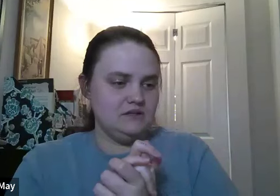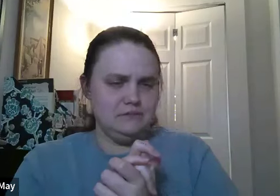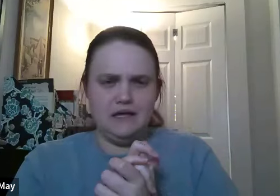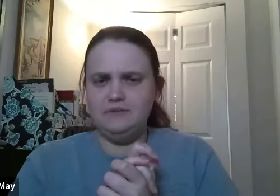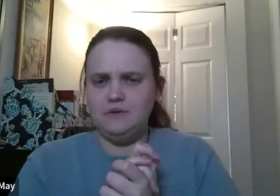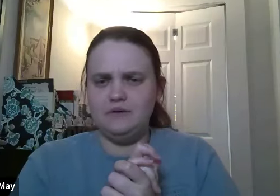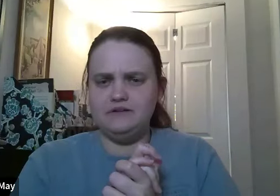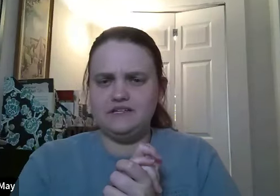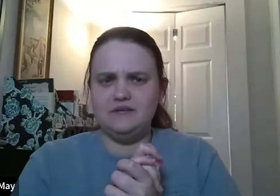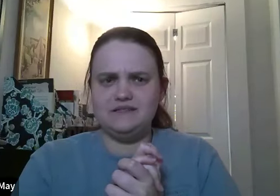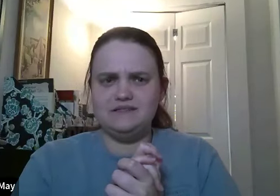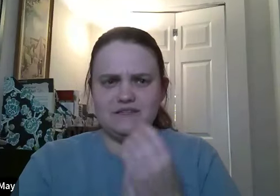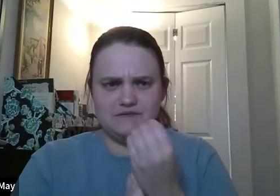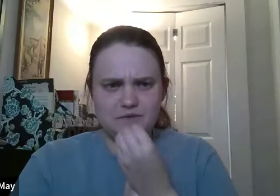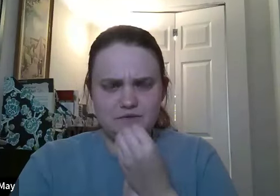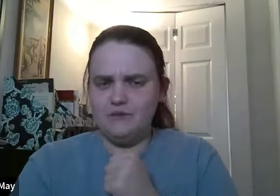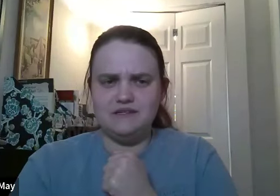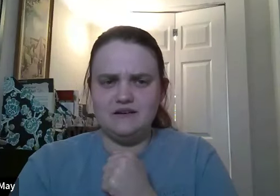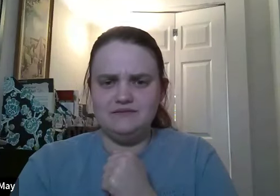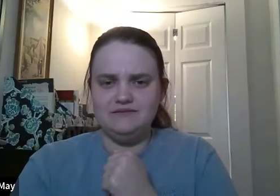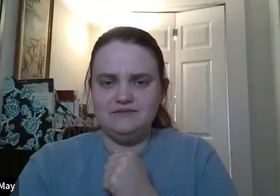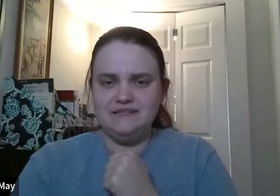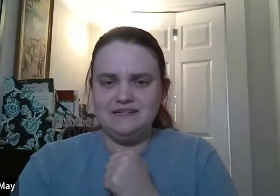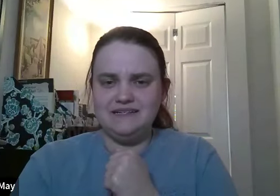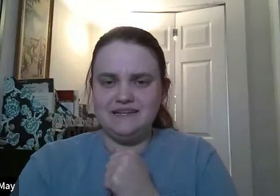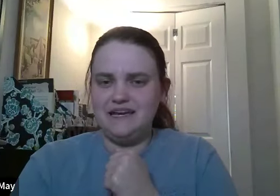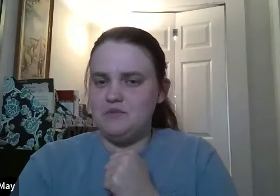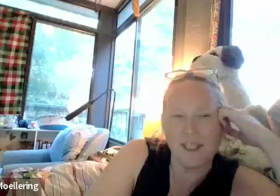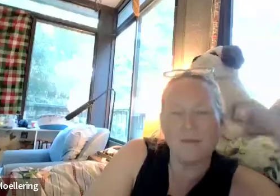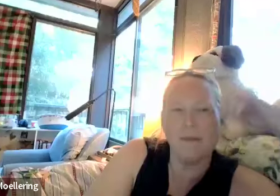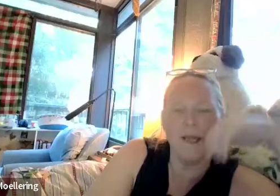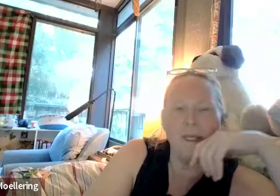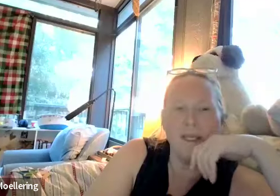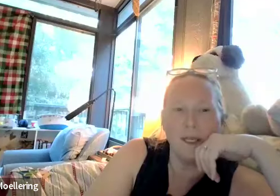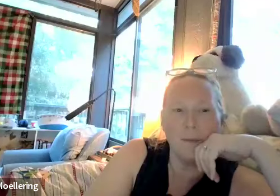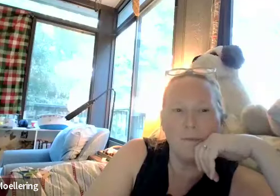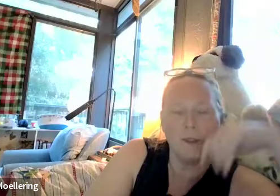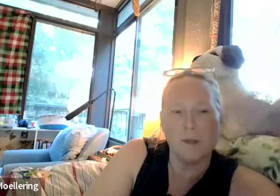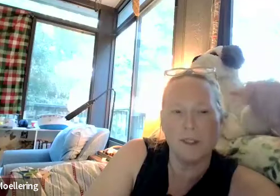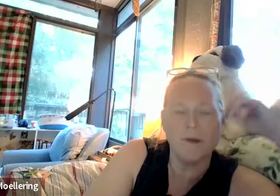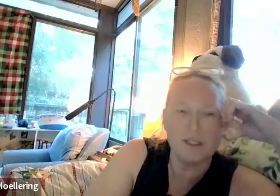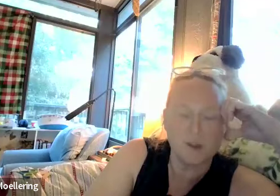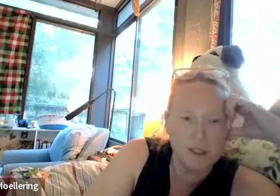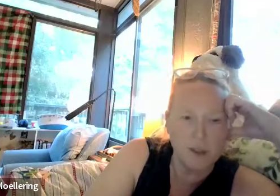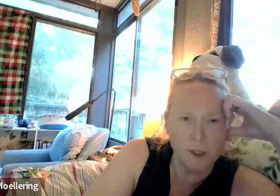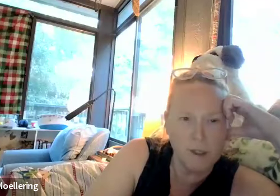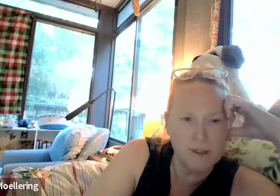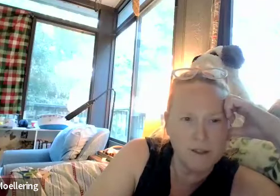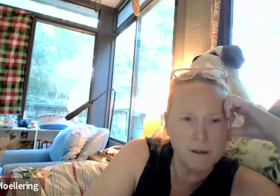will, I don't know what next week is. Is it food? No, it's not. I can't think it might be, we'll do our WH question words.